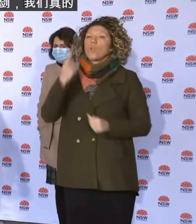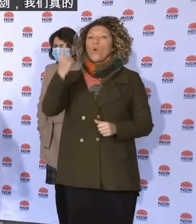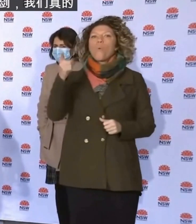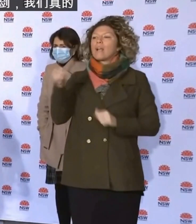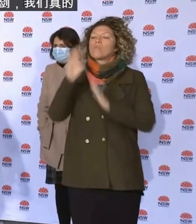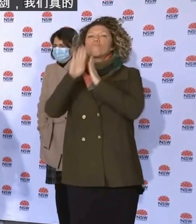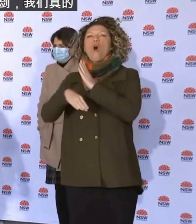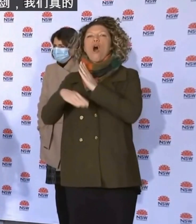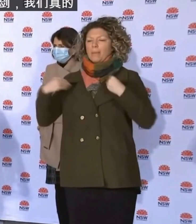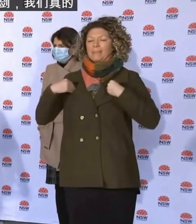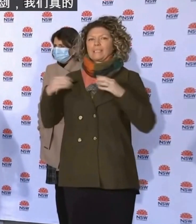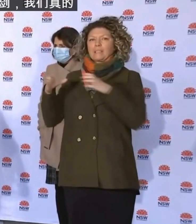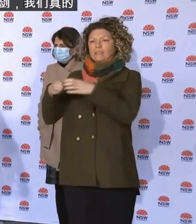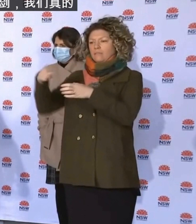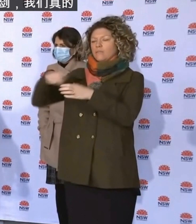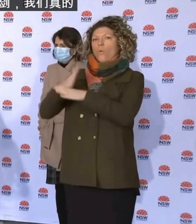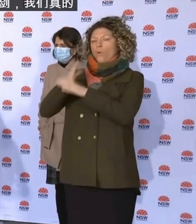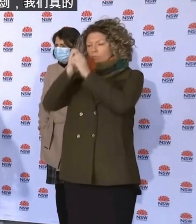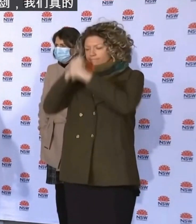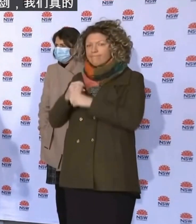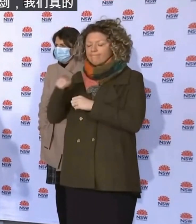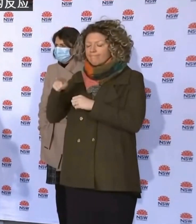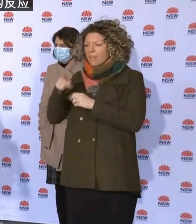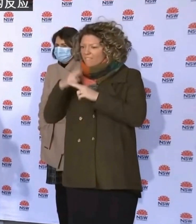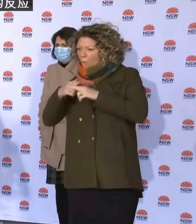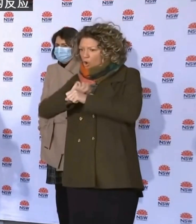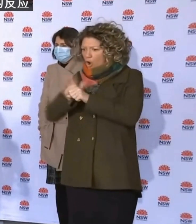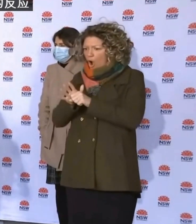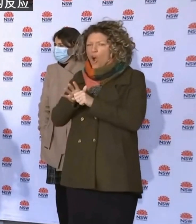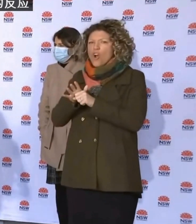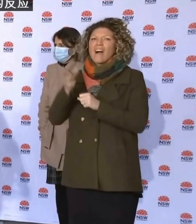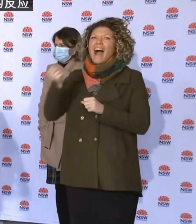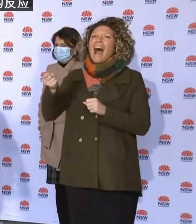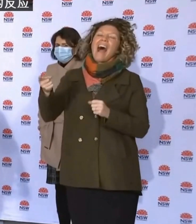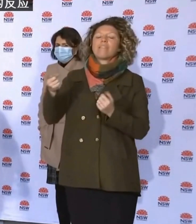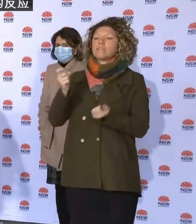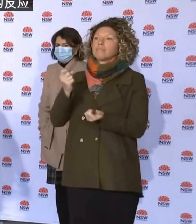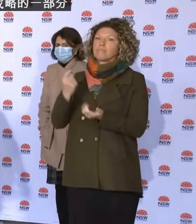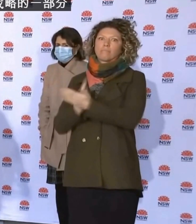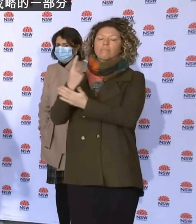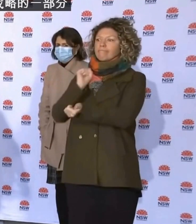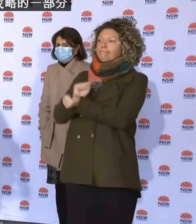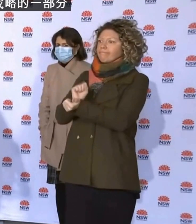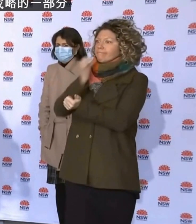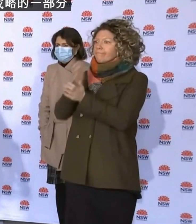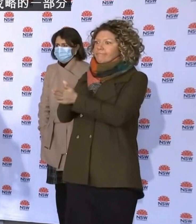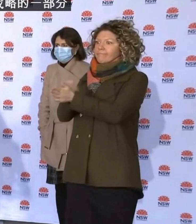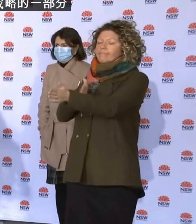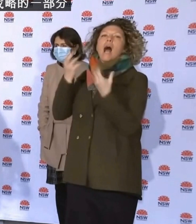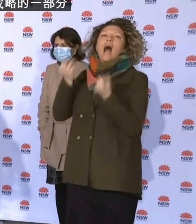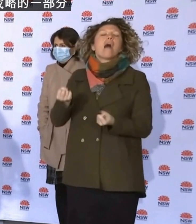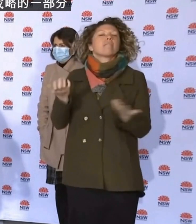with scale, and you can imagine that it's been a double-edged sword. We're really pleased to see the community response to the testing, and that's part of the